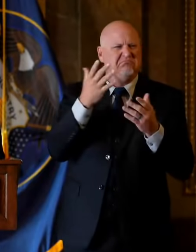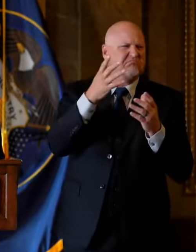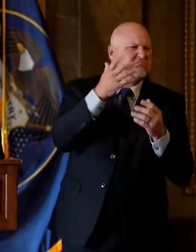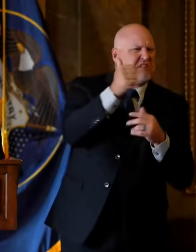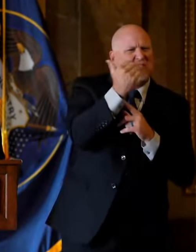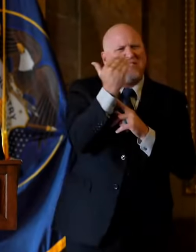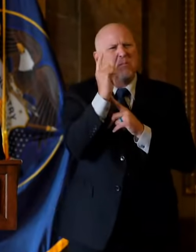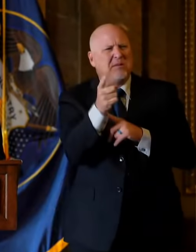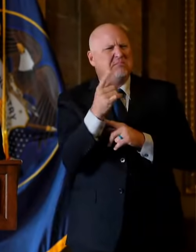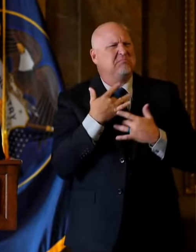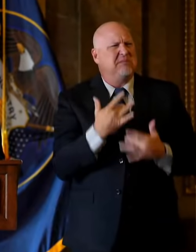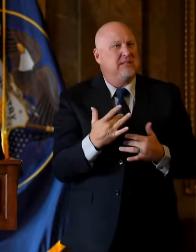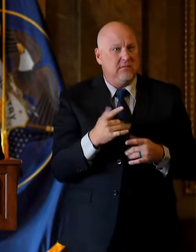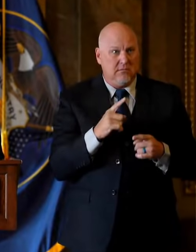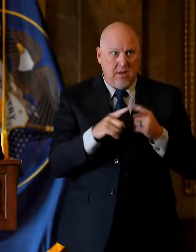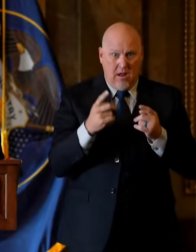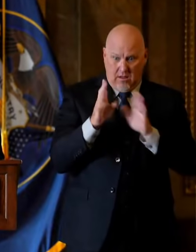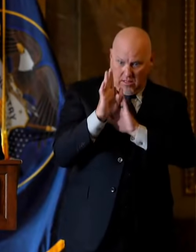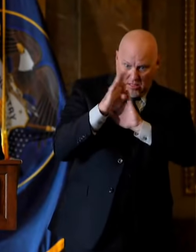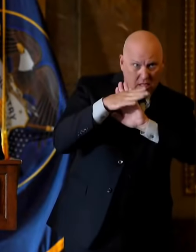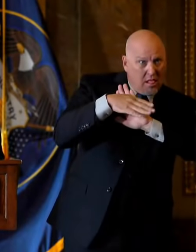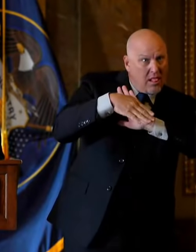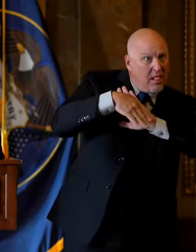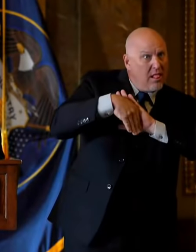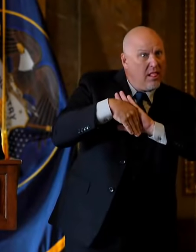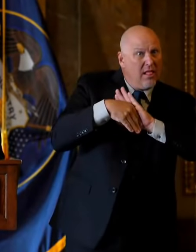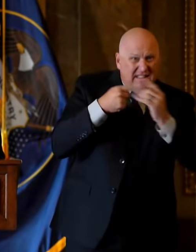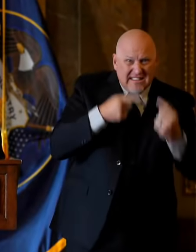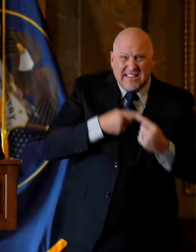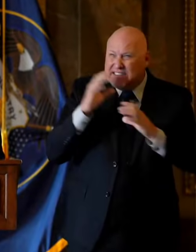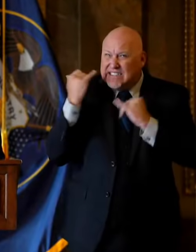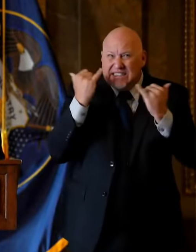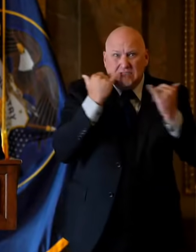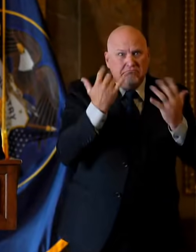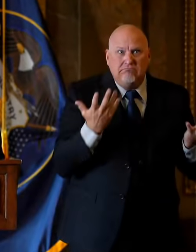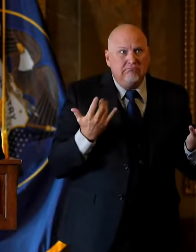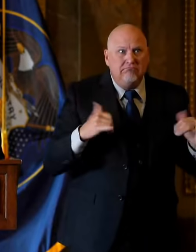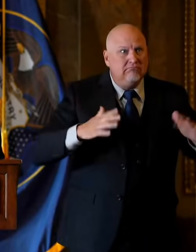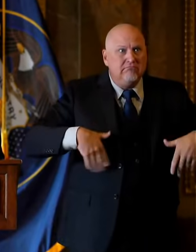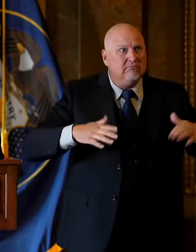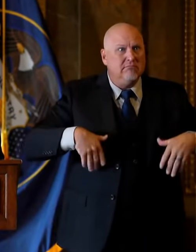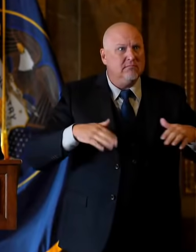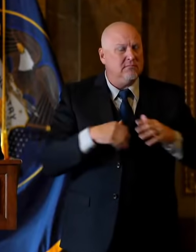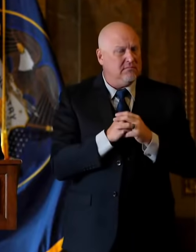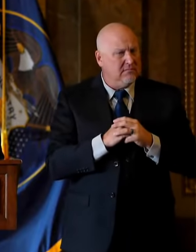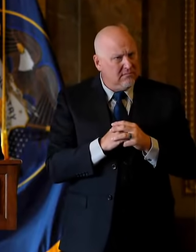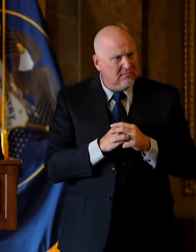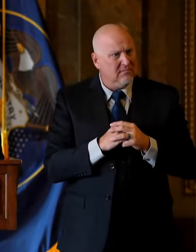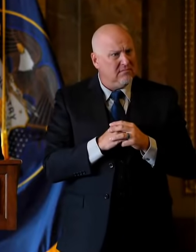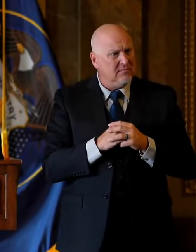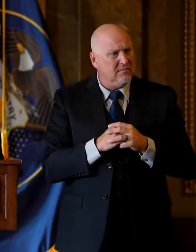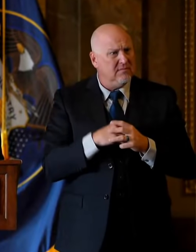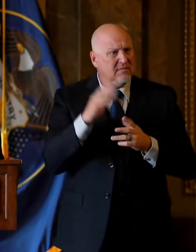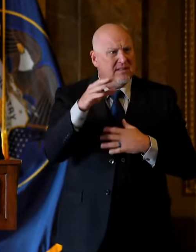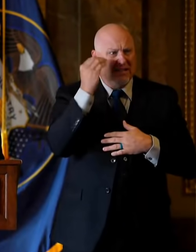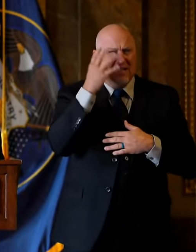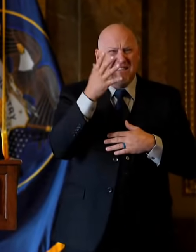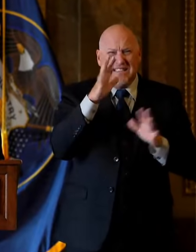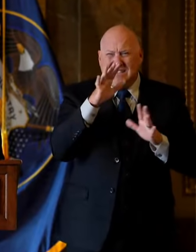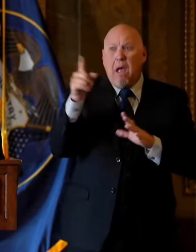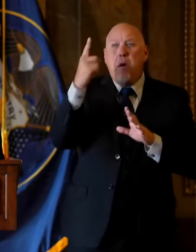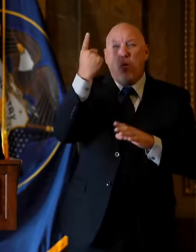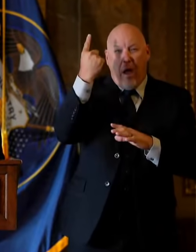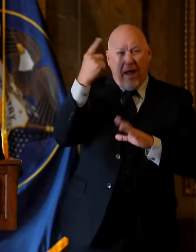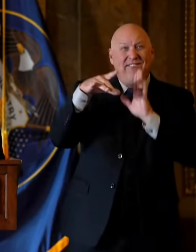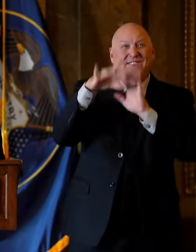after 20 minutes, one hospital said they could take this patient, but within 5 minutes, that space was gone. Another hospital offered